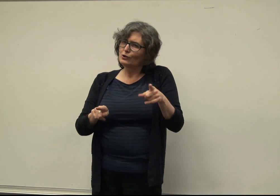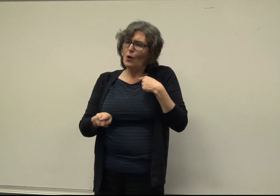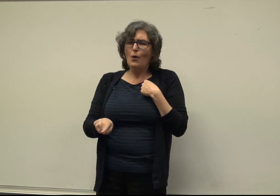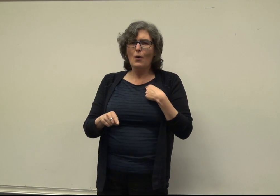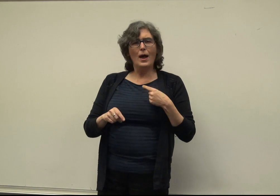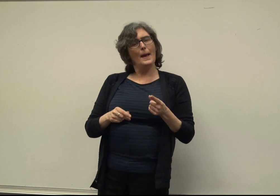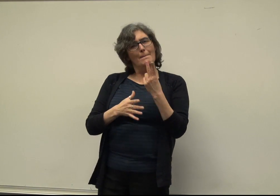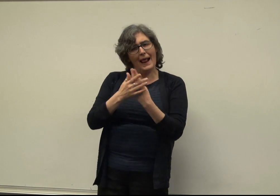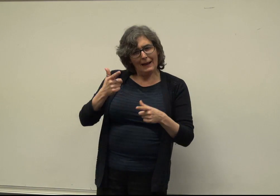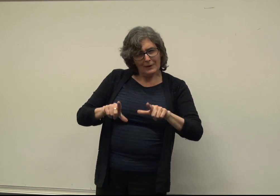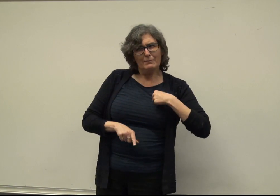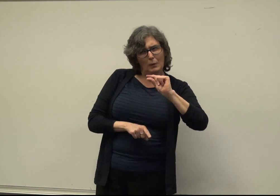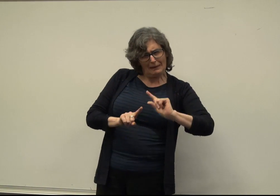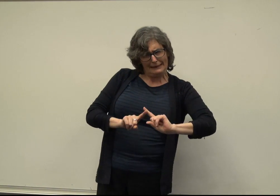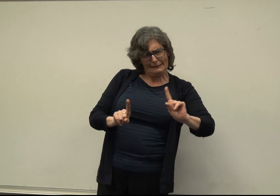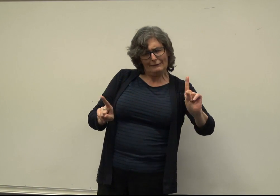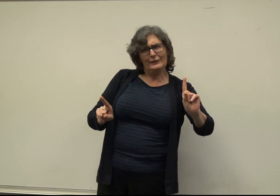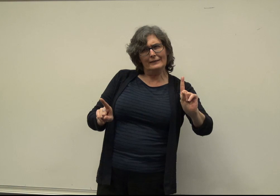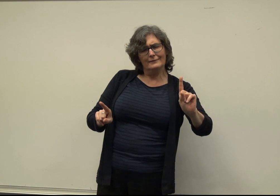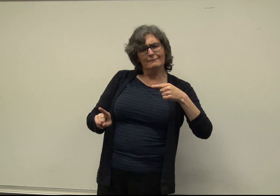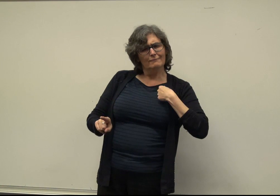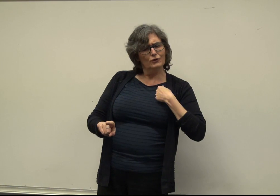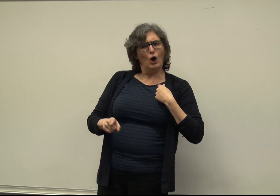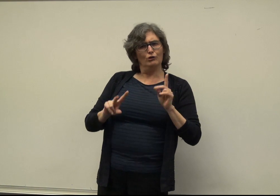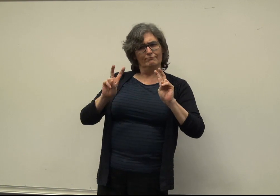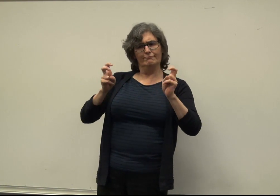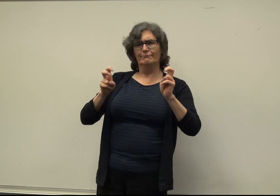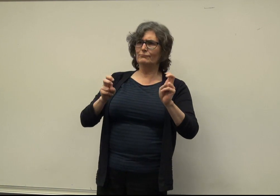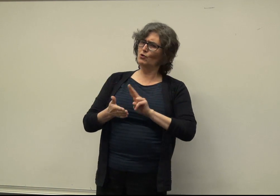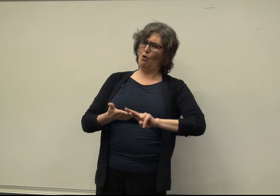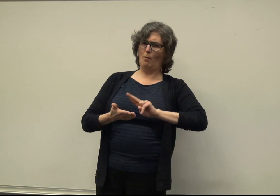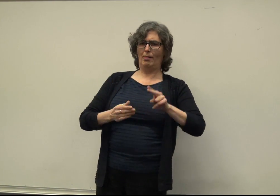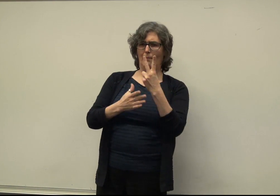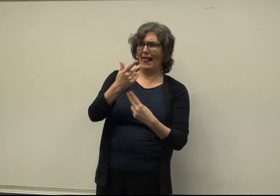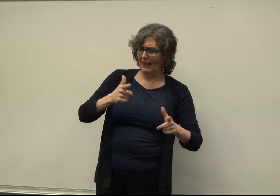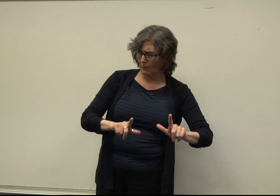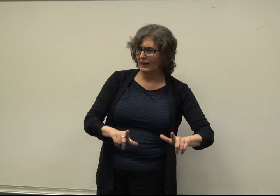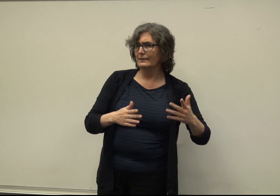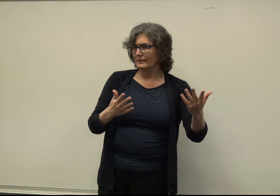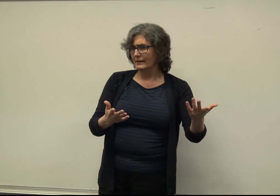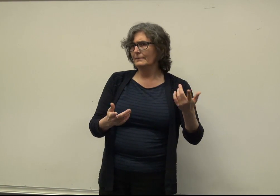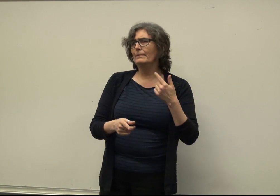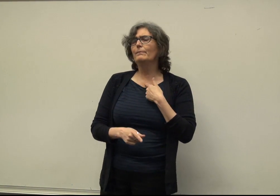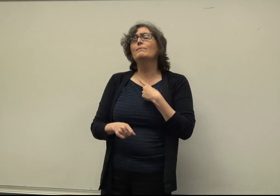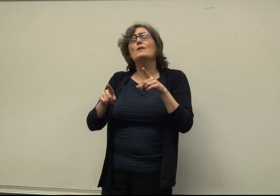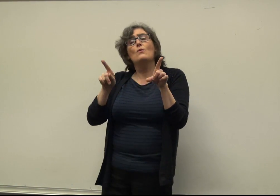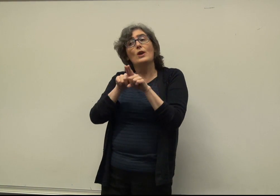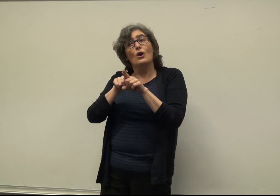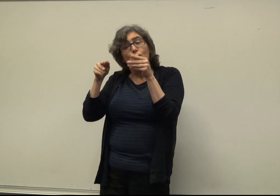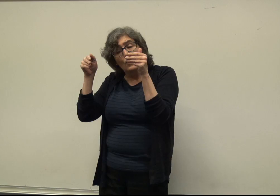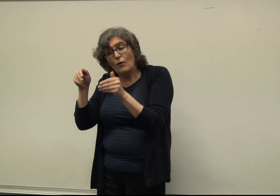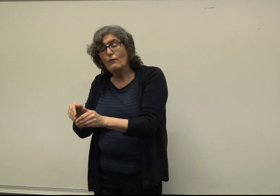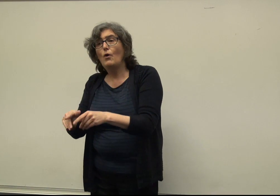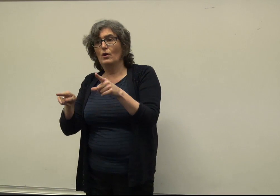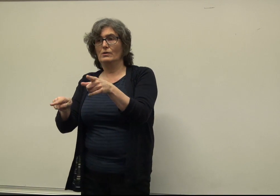families, where, as I said, many families think that their language is problematic, and so they force themselves